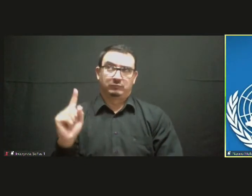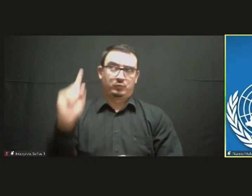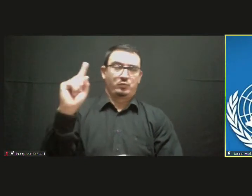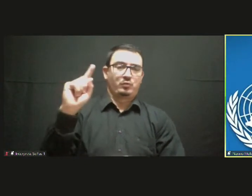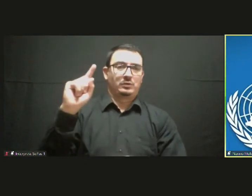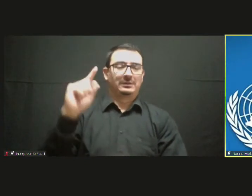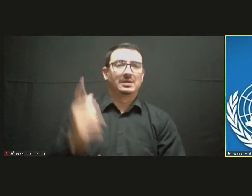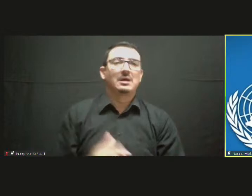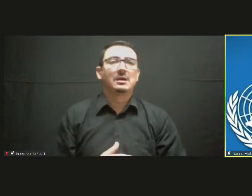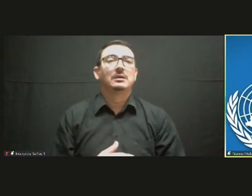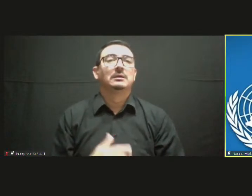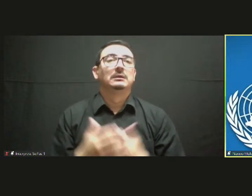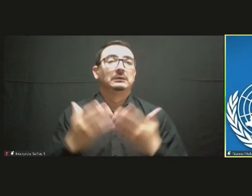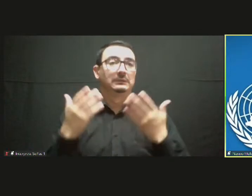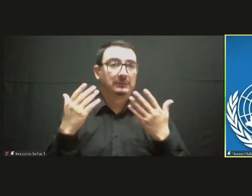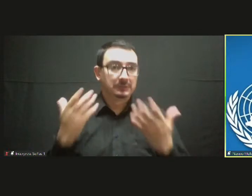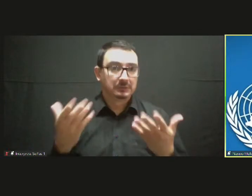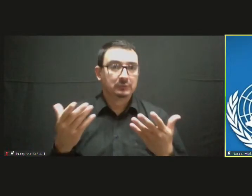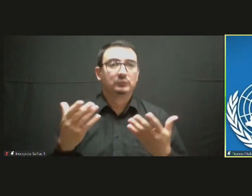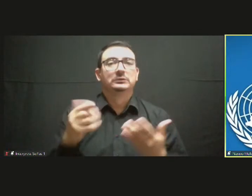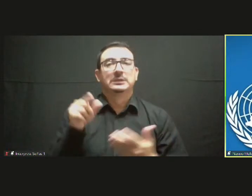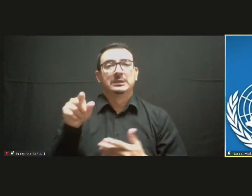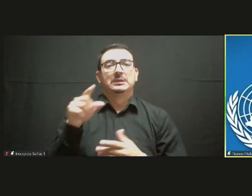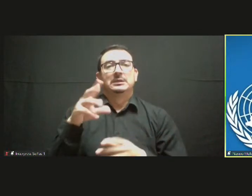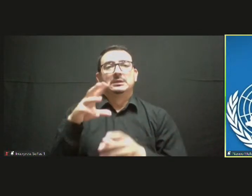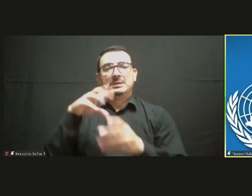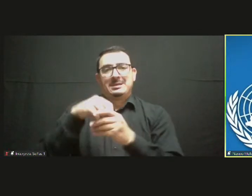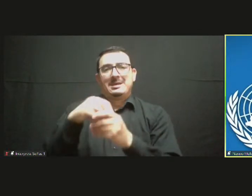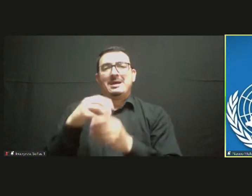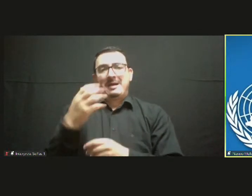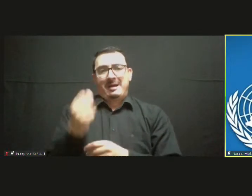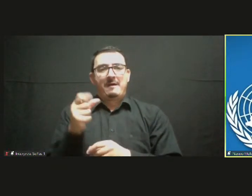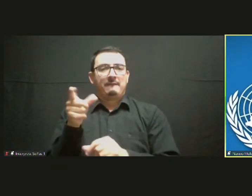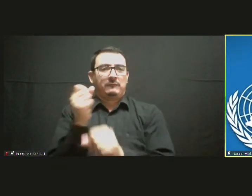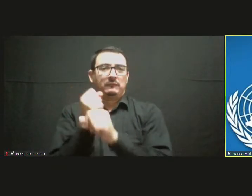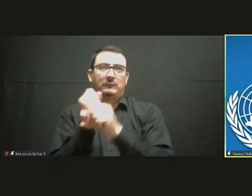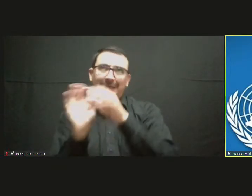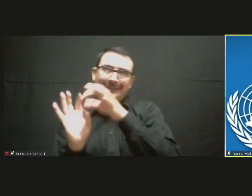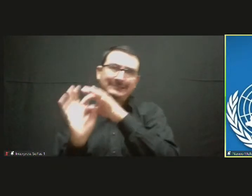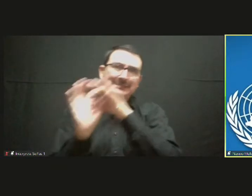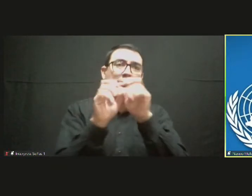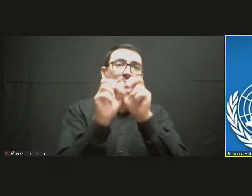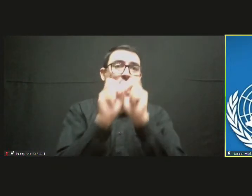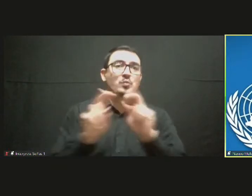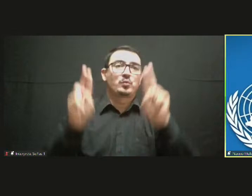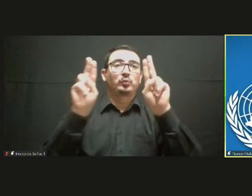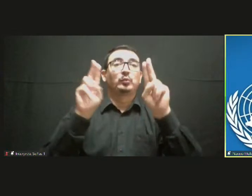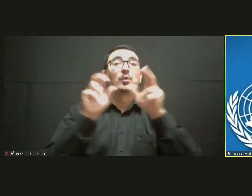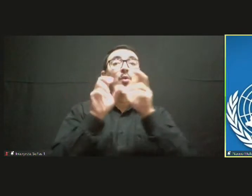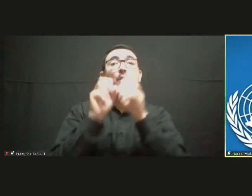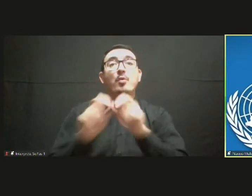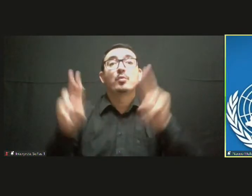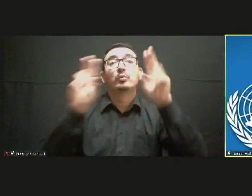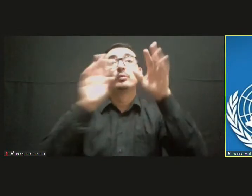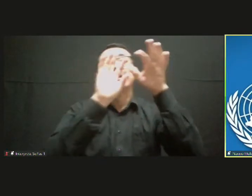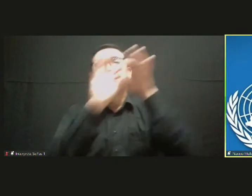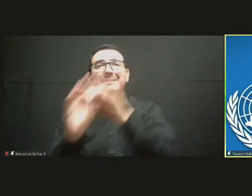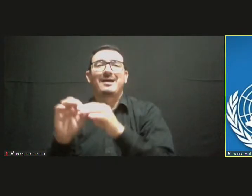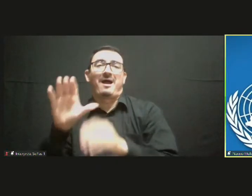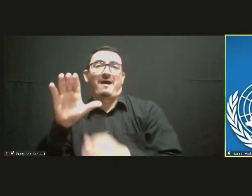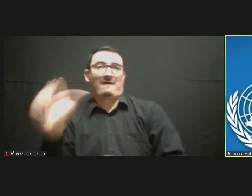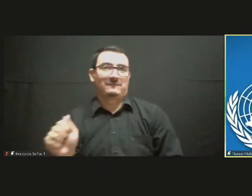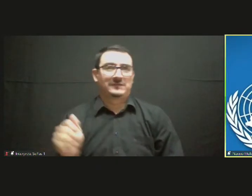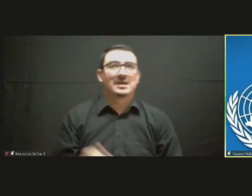Organization, Americas Department. And then we will move to a view from the region of